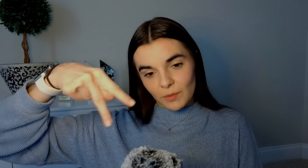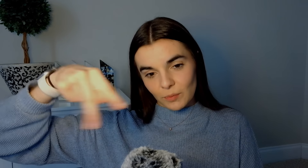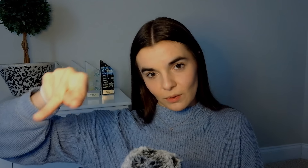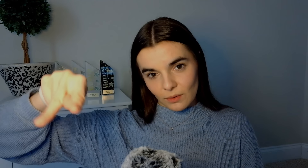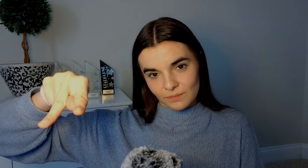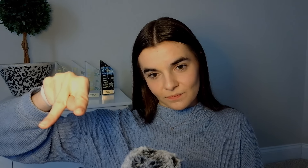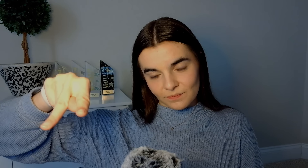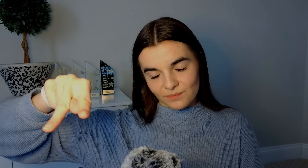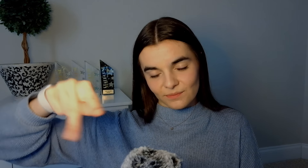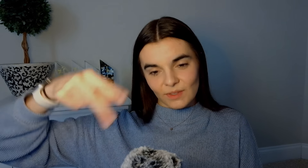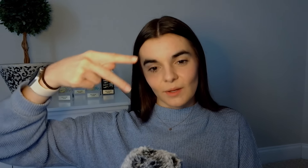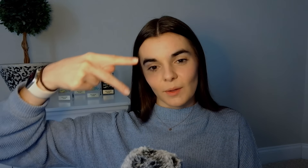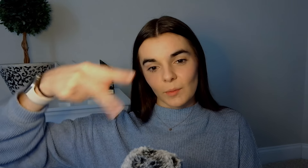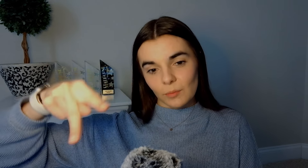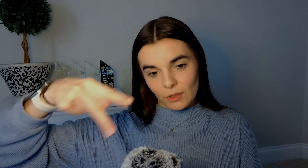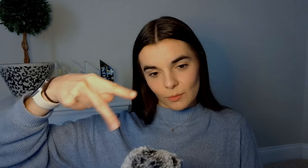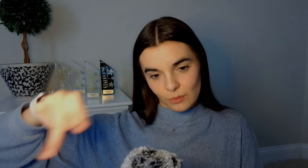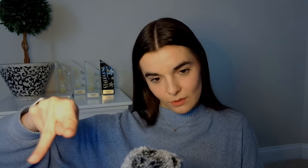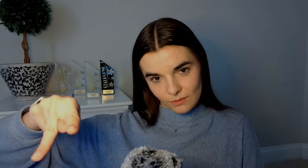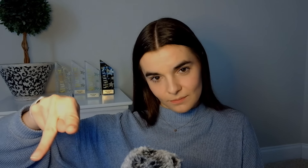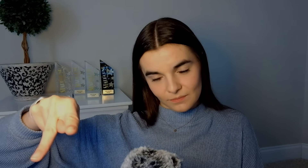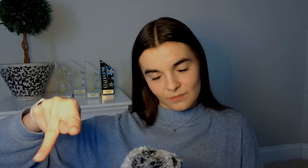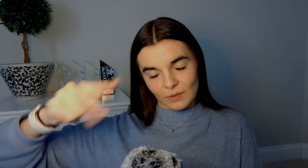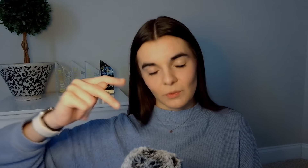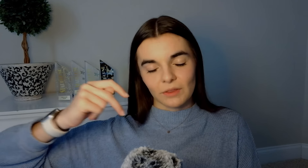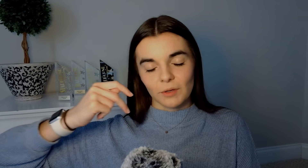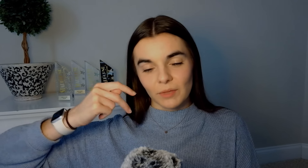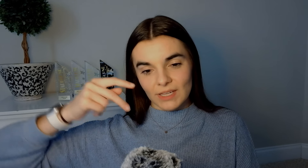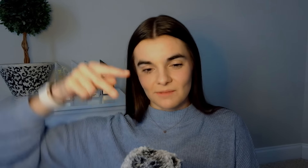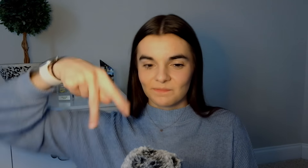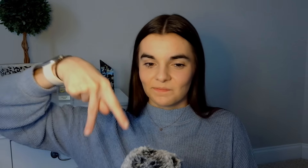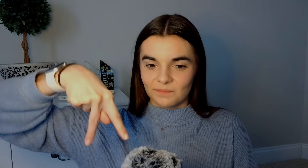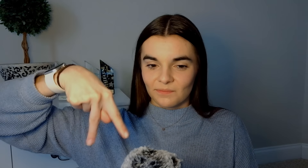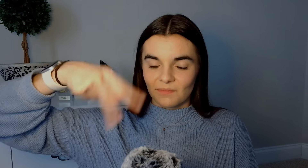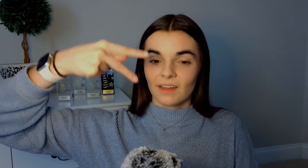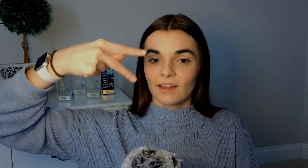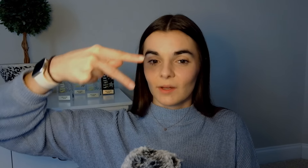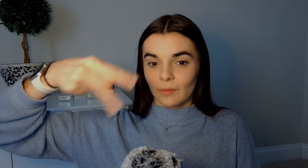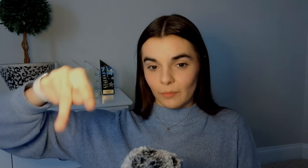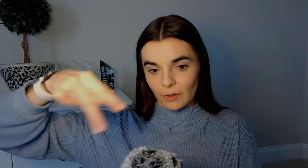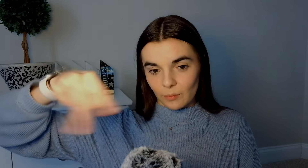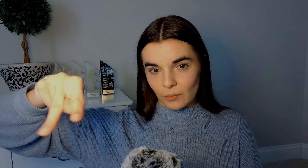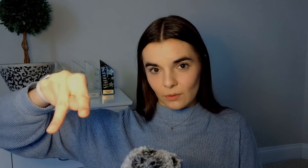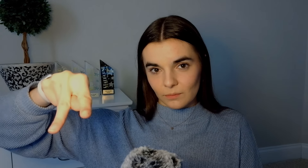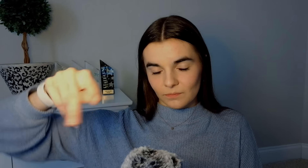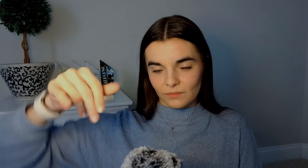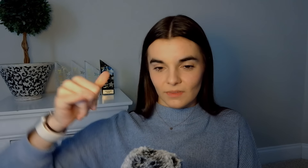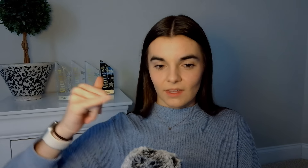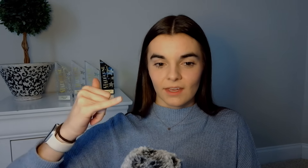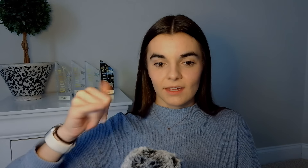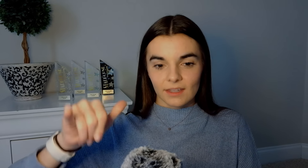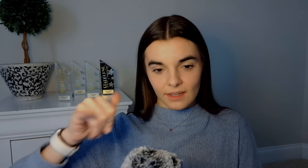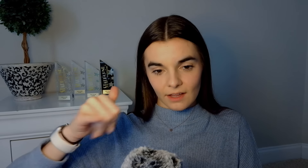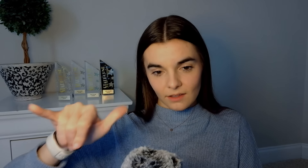Purple. Purple. With your P. Purple.